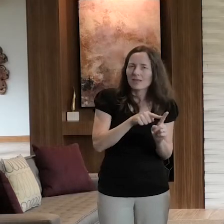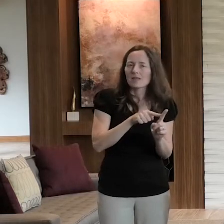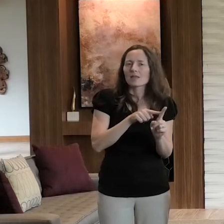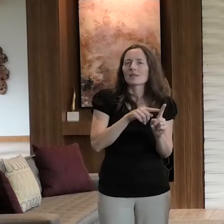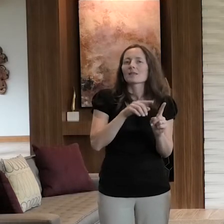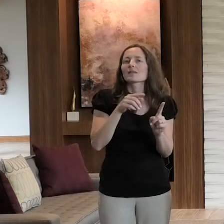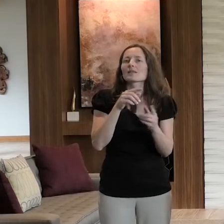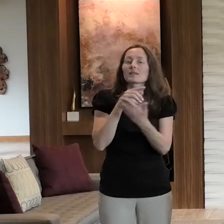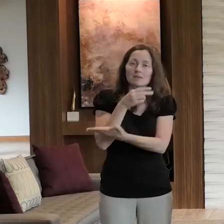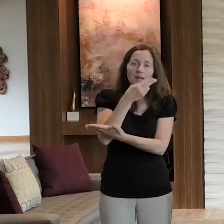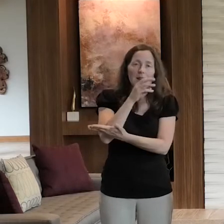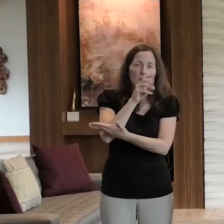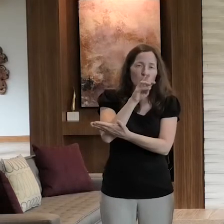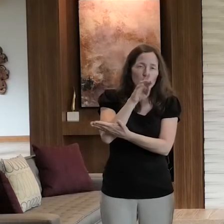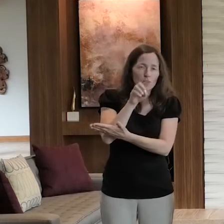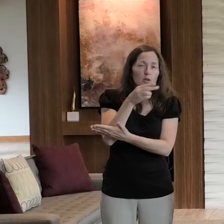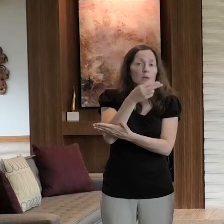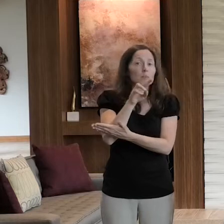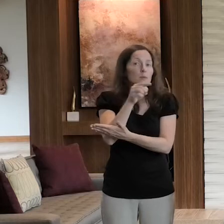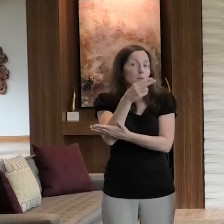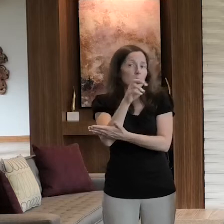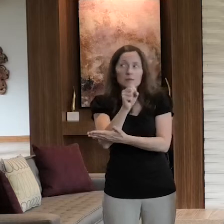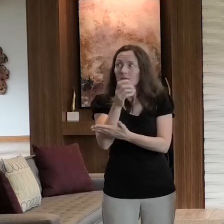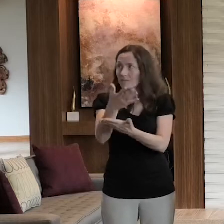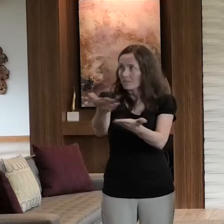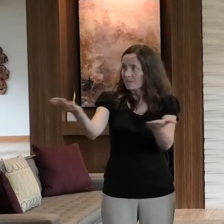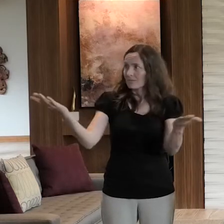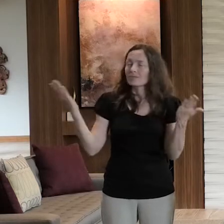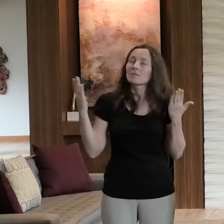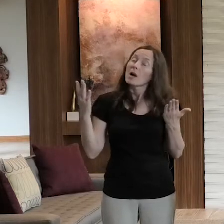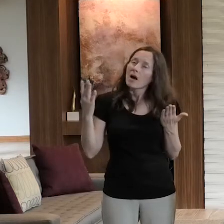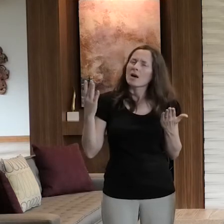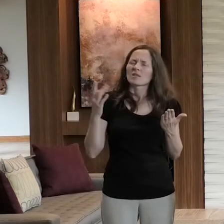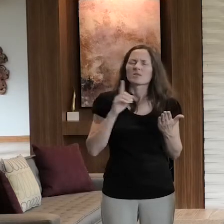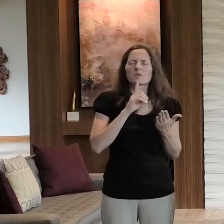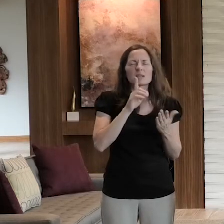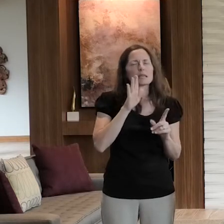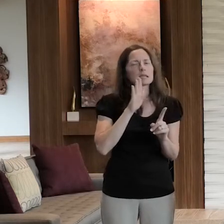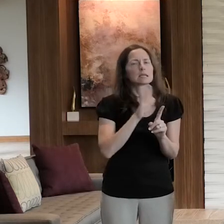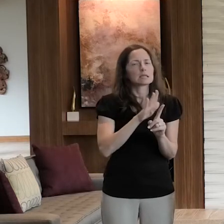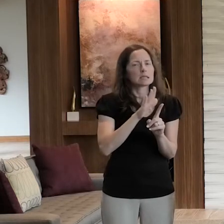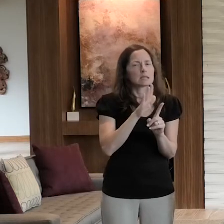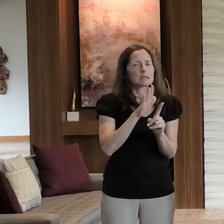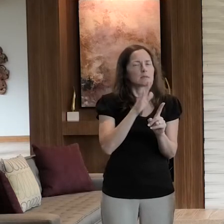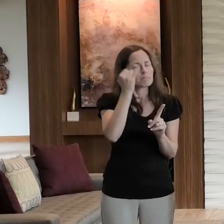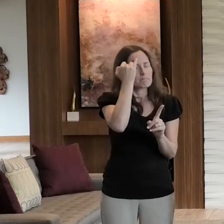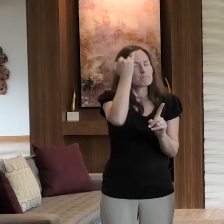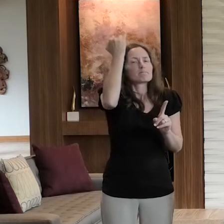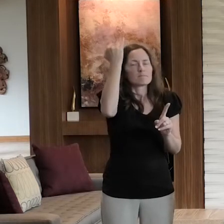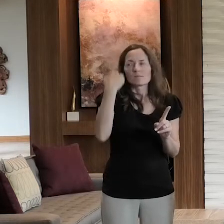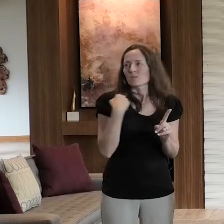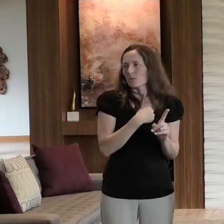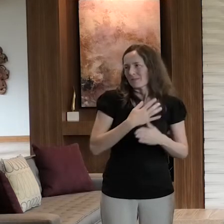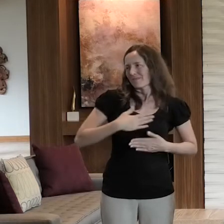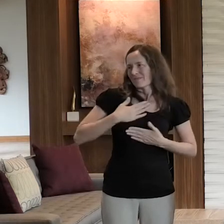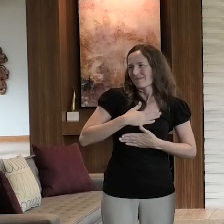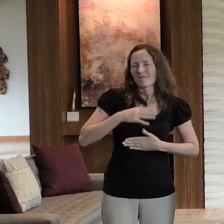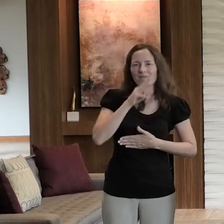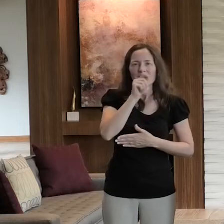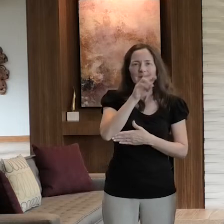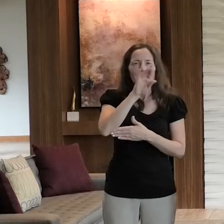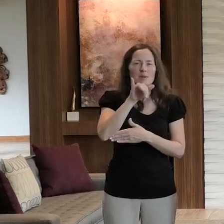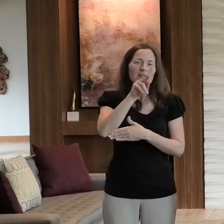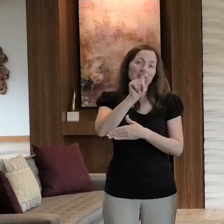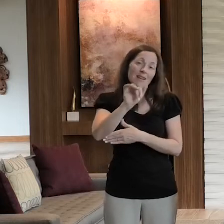Hughes and everyone. But I sort of think this is his little niche in the world, and we appreciate Mary Kay being here to share some of